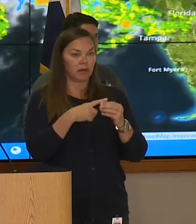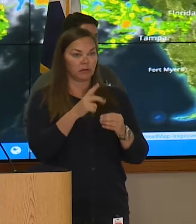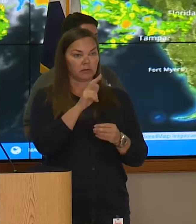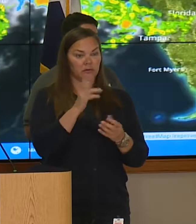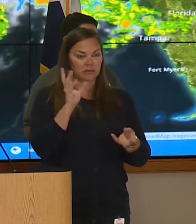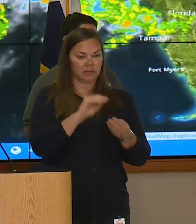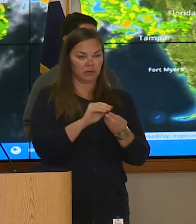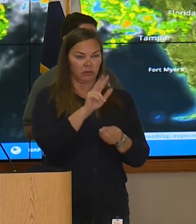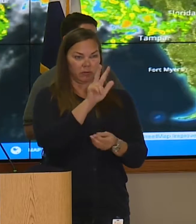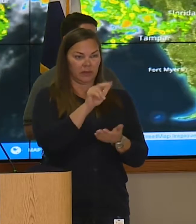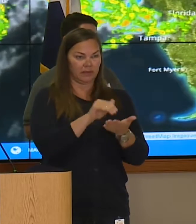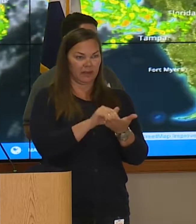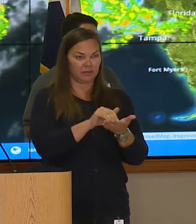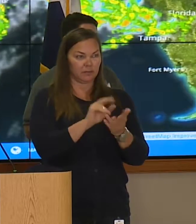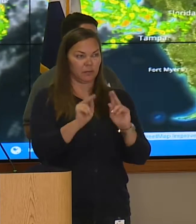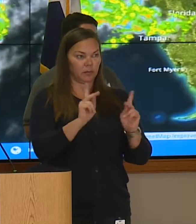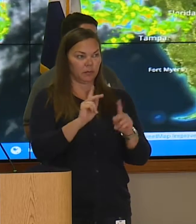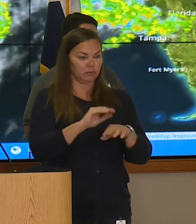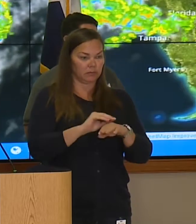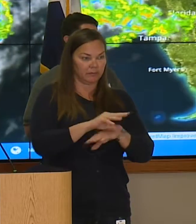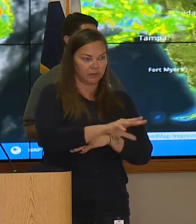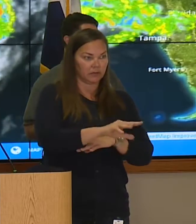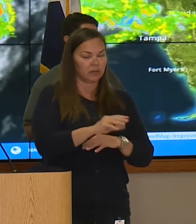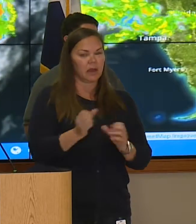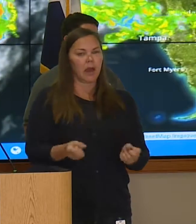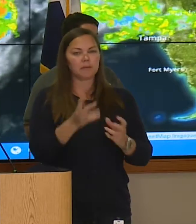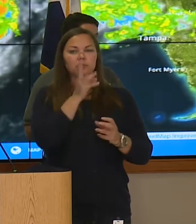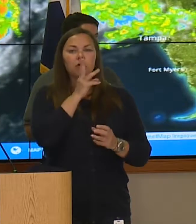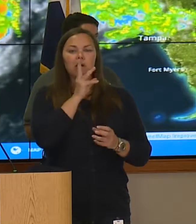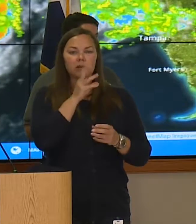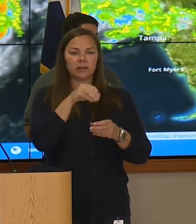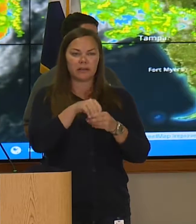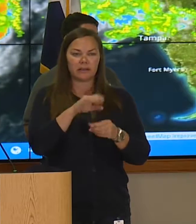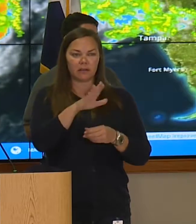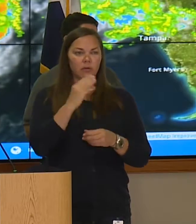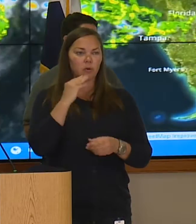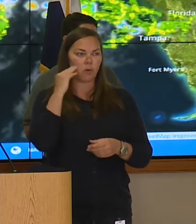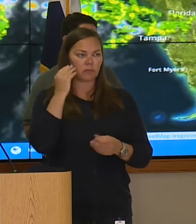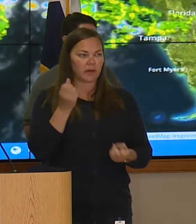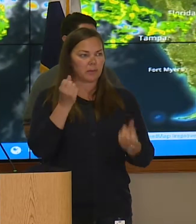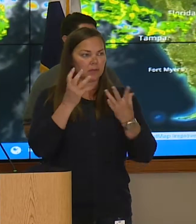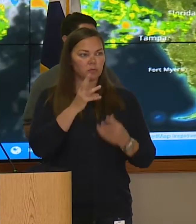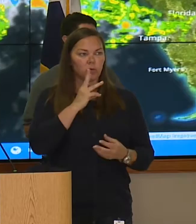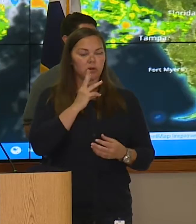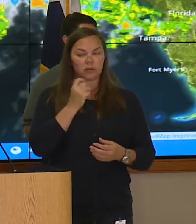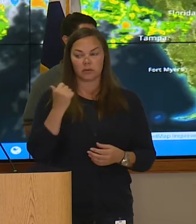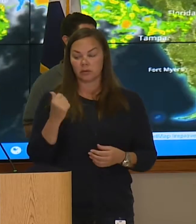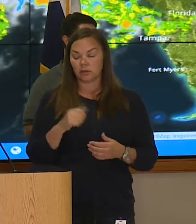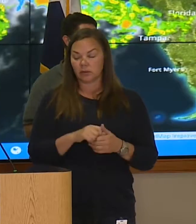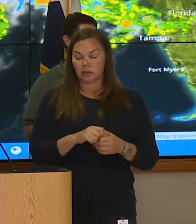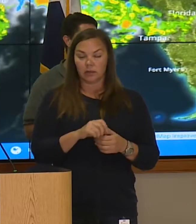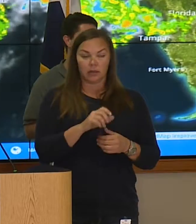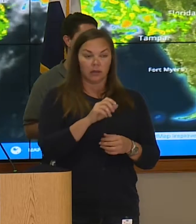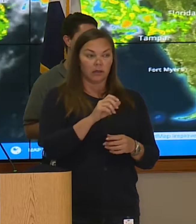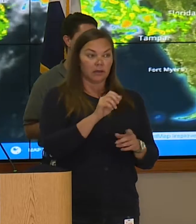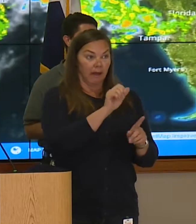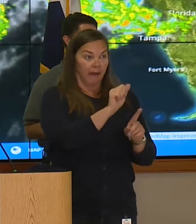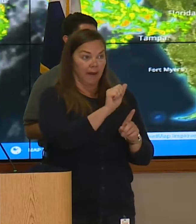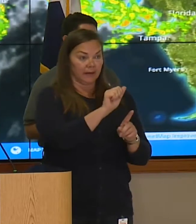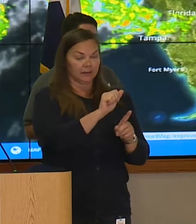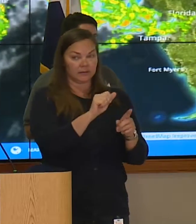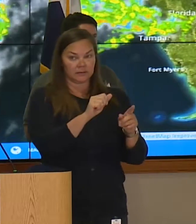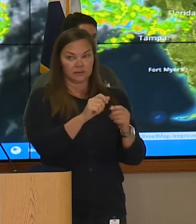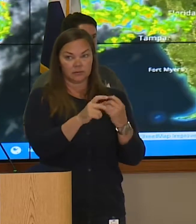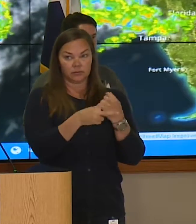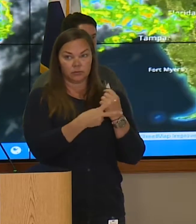3,000 homes being affected. How much water are they seeing inside of their homes? So in the Addicks